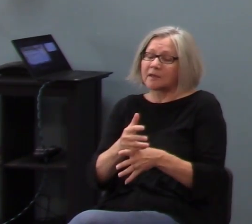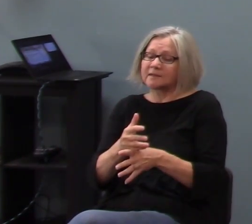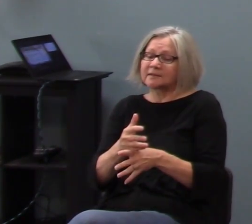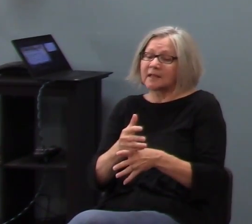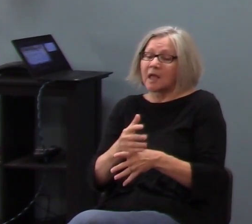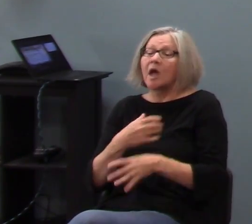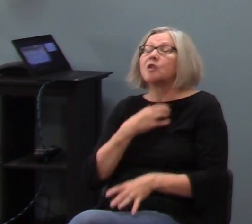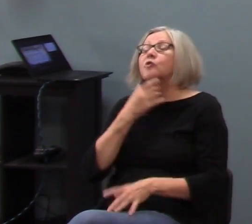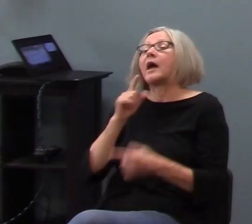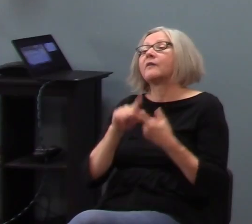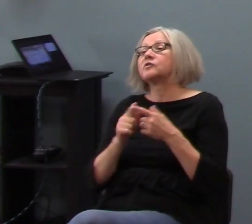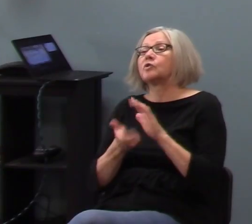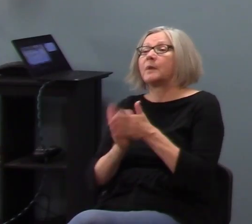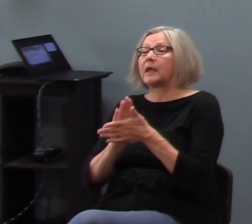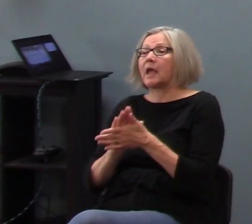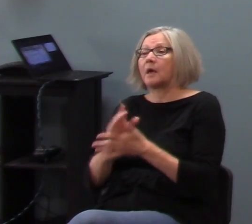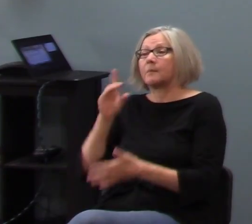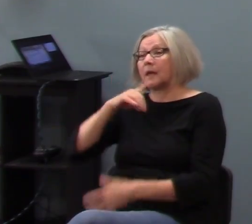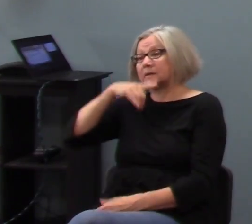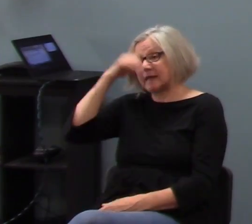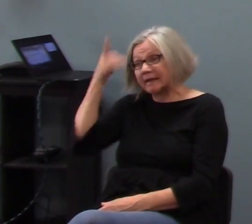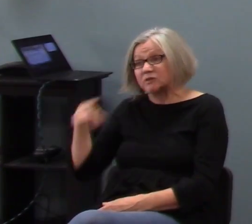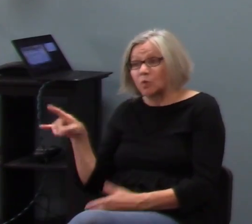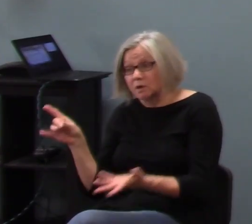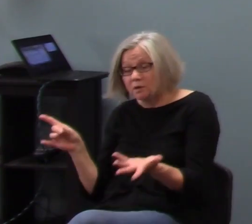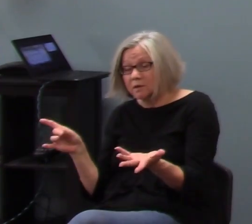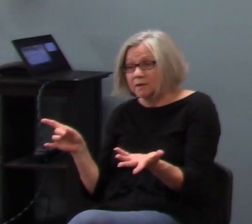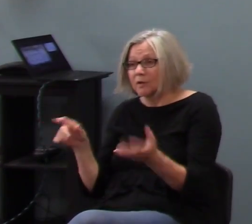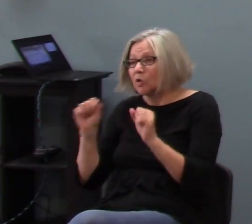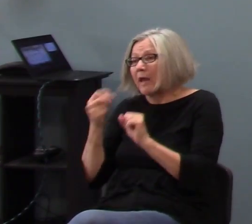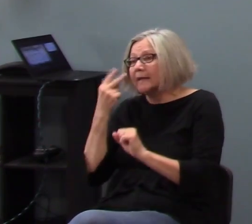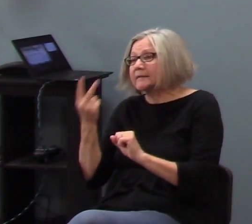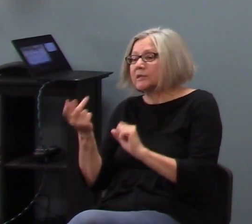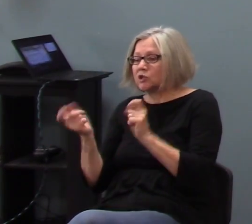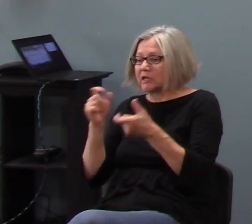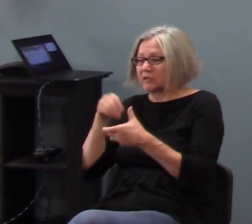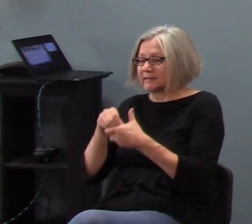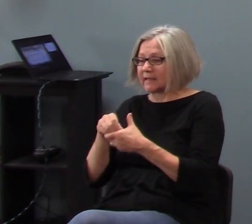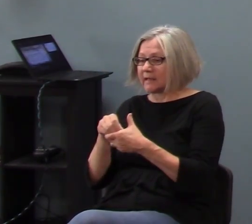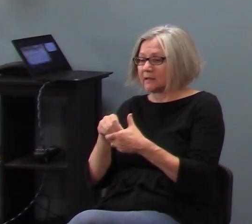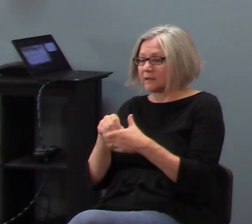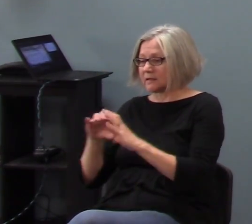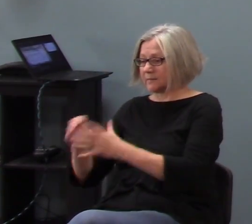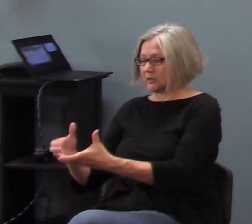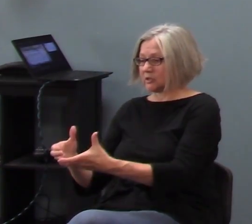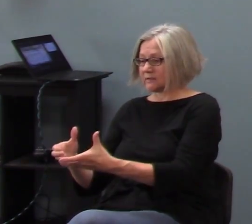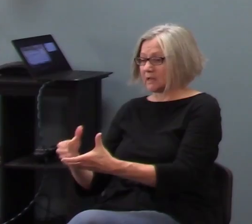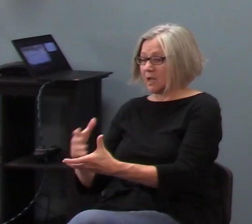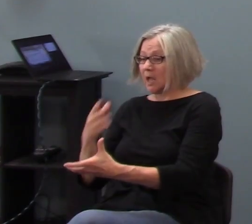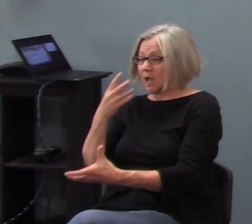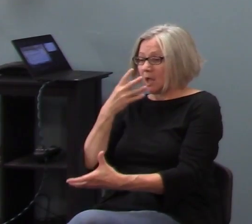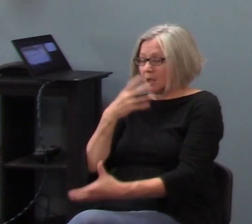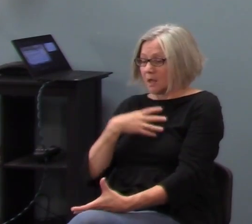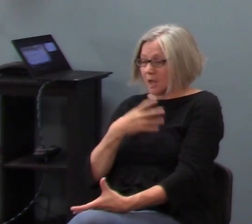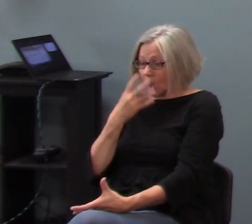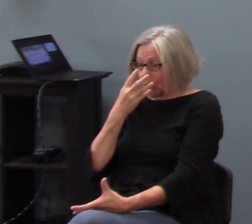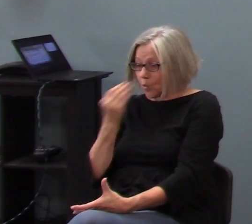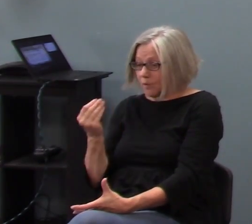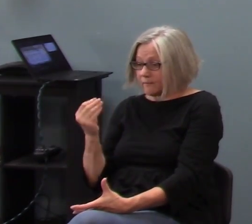Yeah. And that's what we're seeing, again, we can see changes within species, like a wolf's coat could go from But black to white very that-